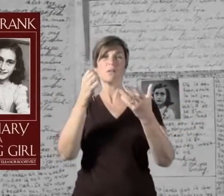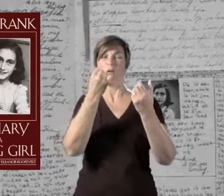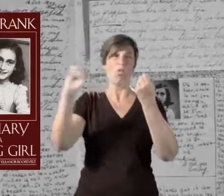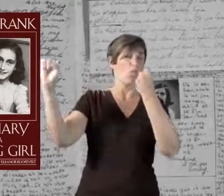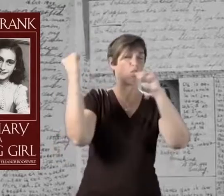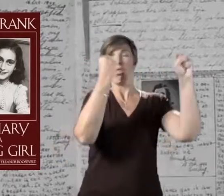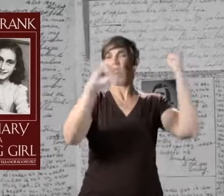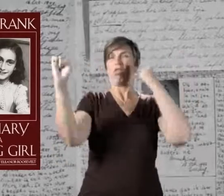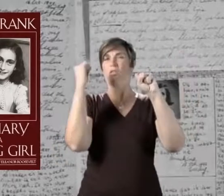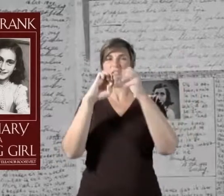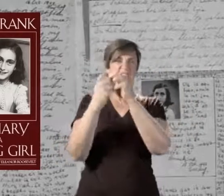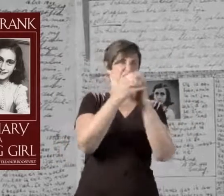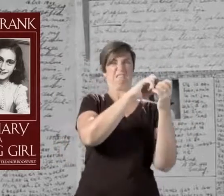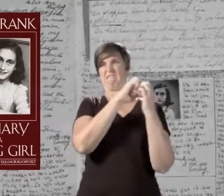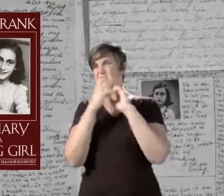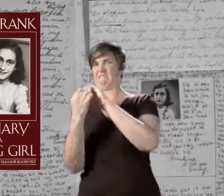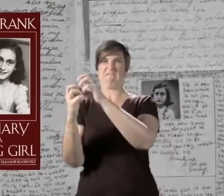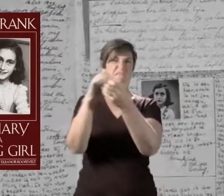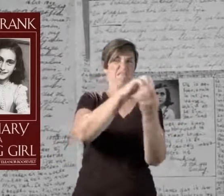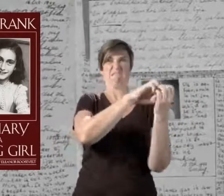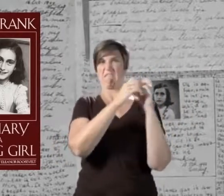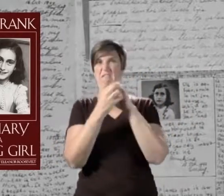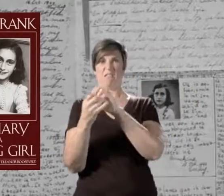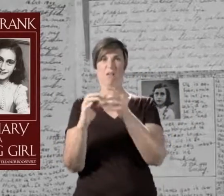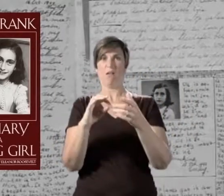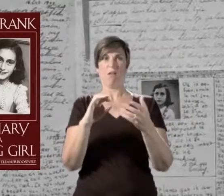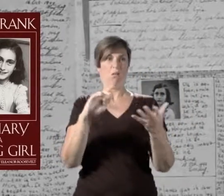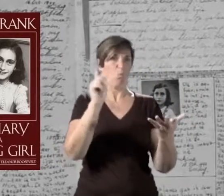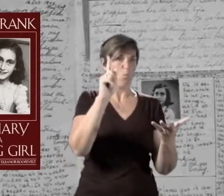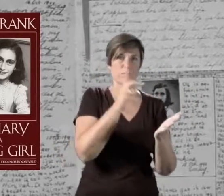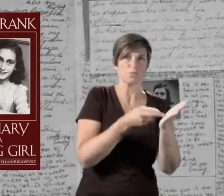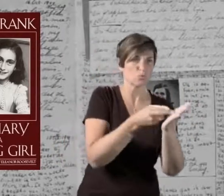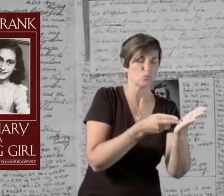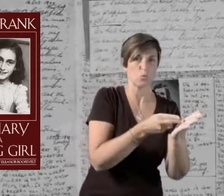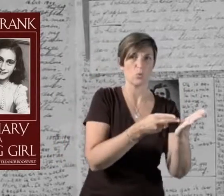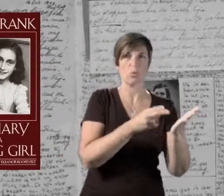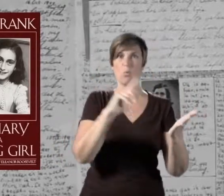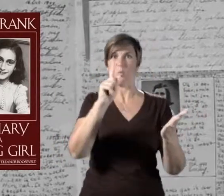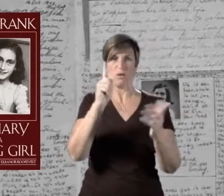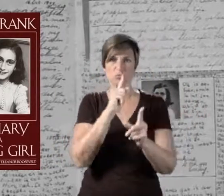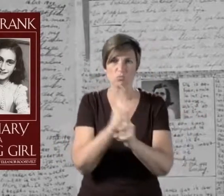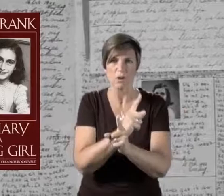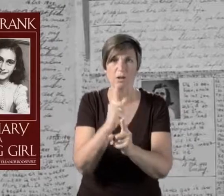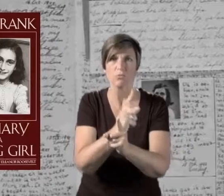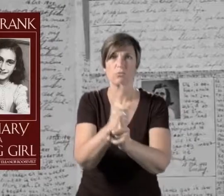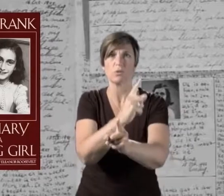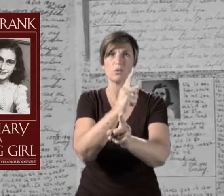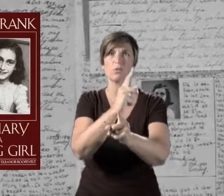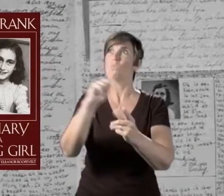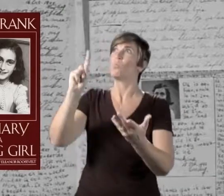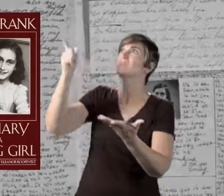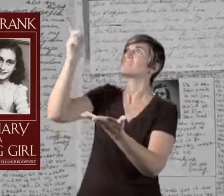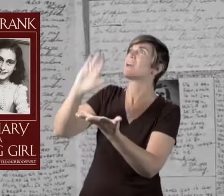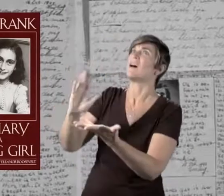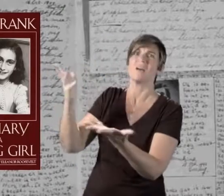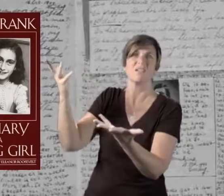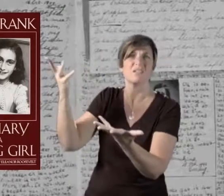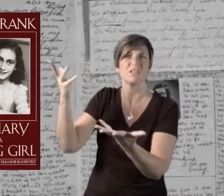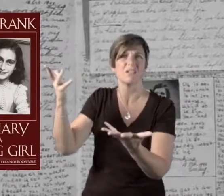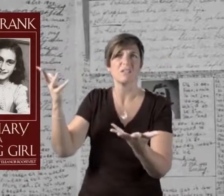are being shattered and destroyed, when people are showing their worst side and do not know whether to believe in truth and right